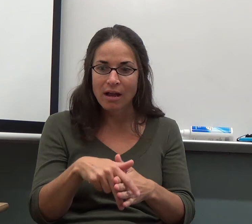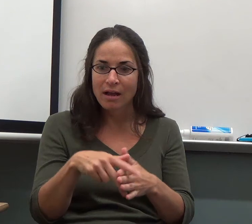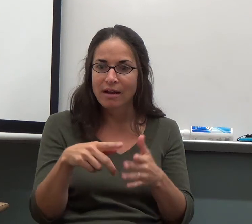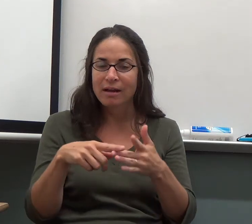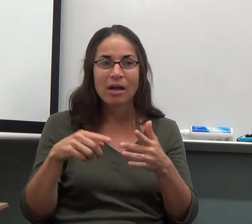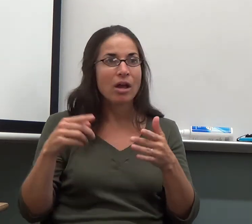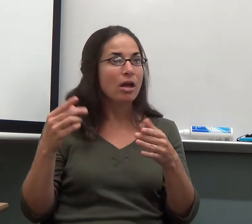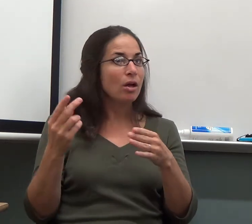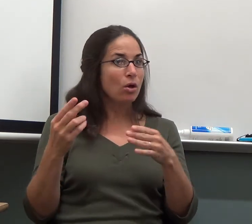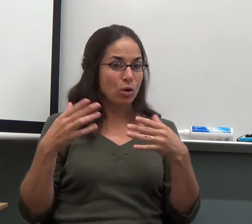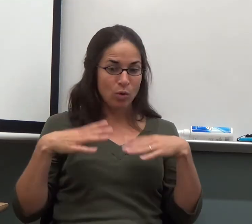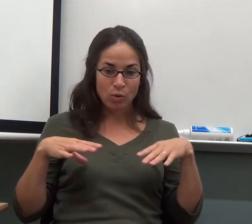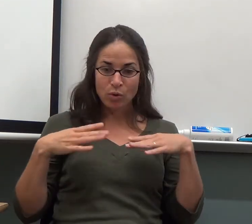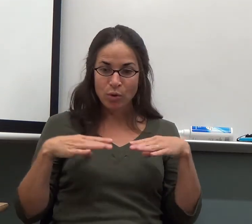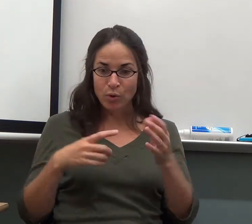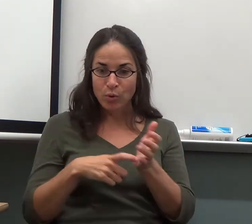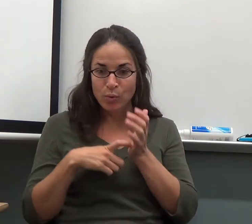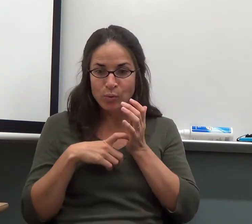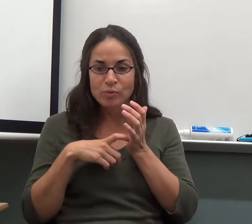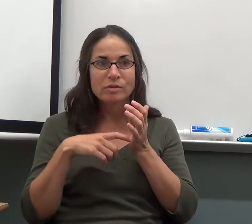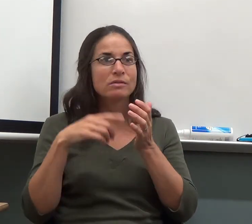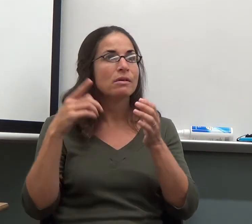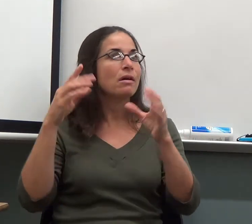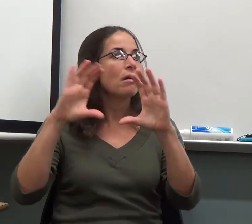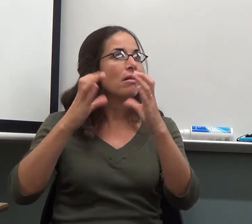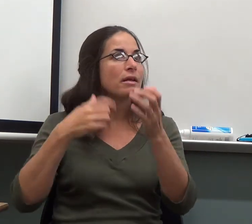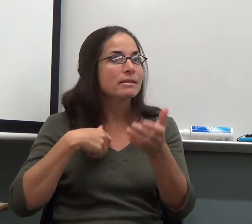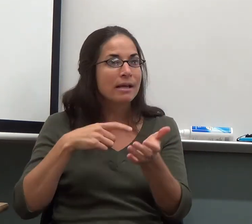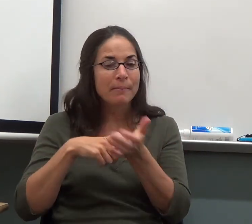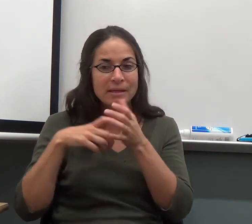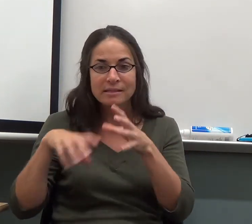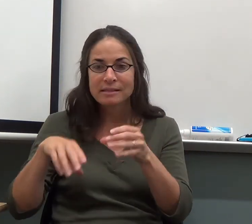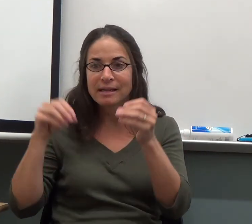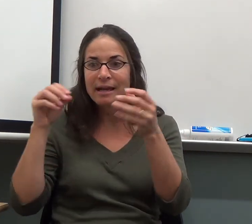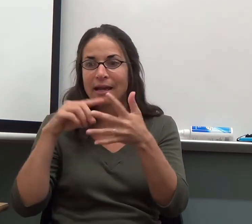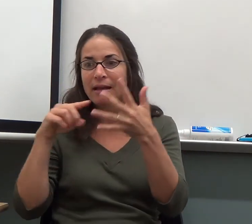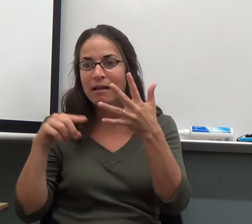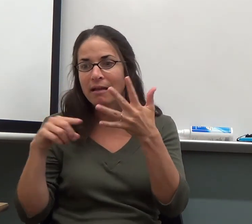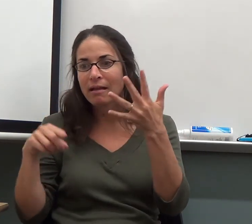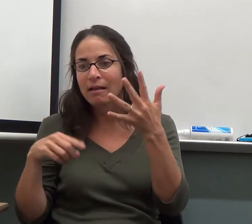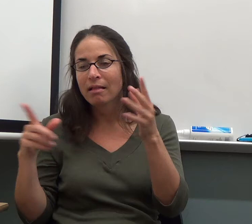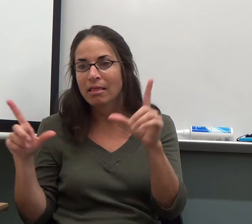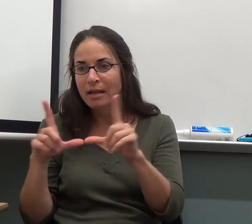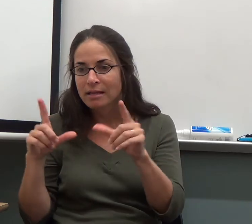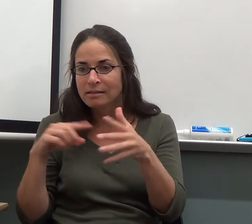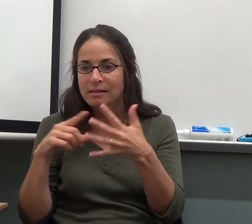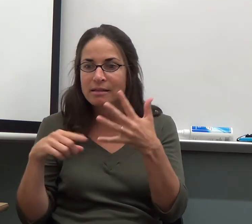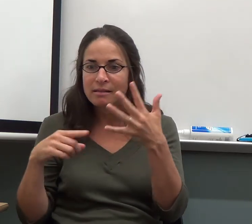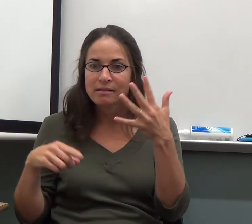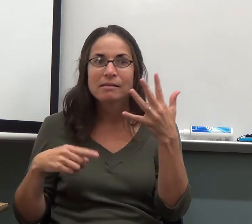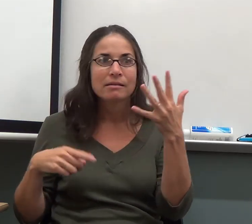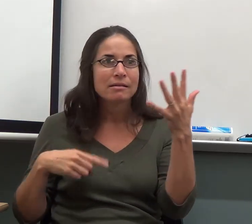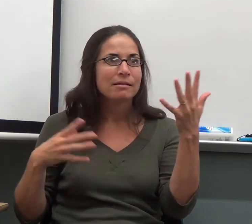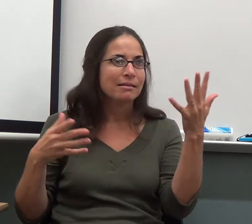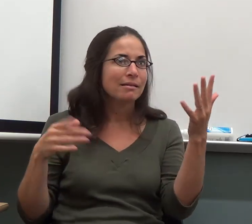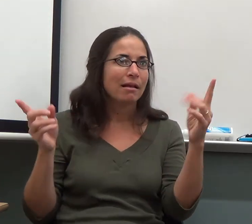when you ride it. And then there's the classes you have to take when you ride it. And then there's the license that you have to get when you... I mean, there's so many parts to this,